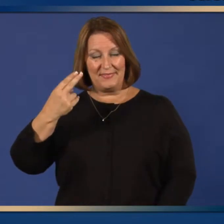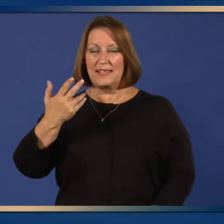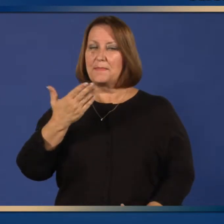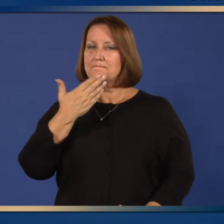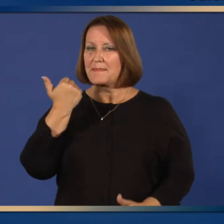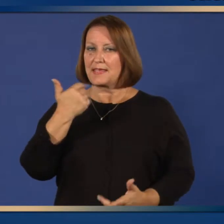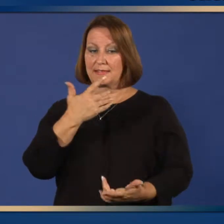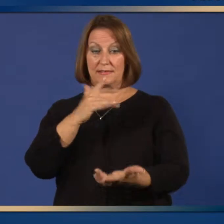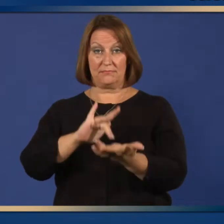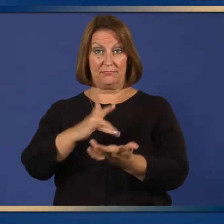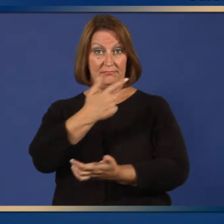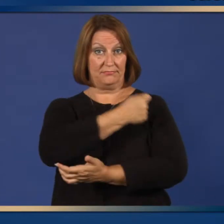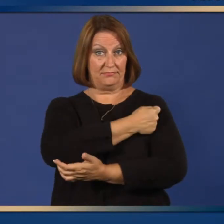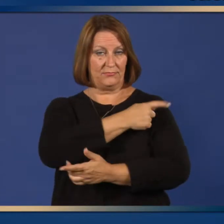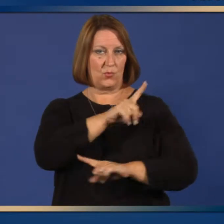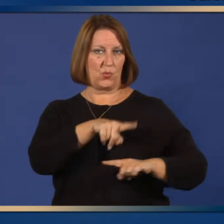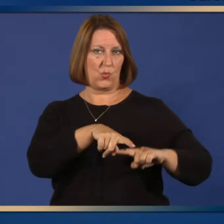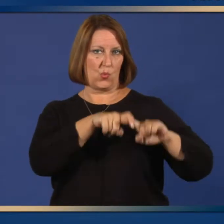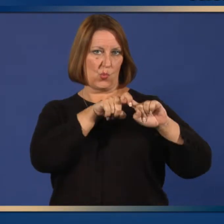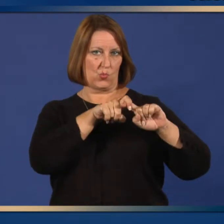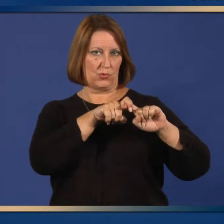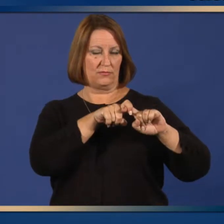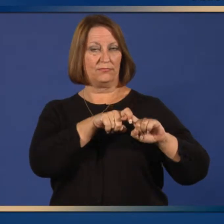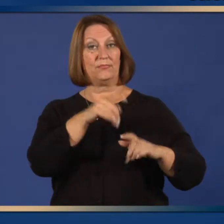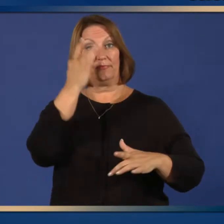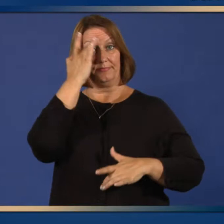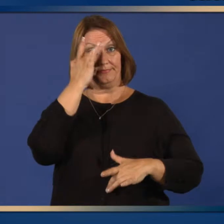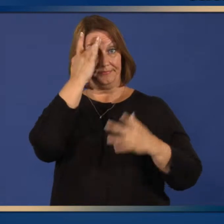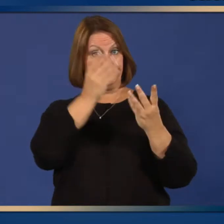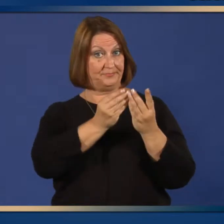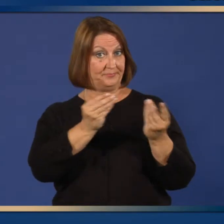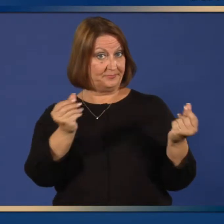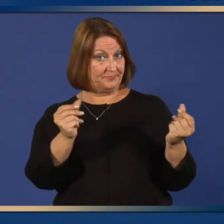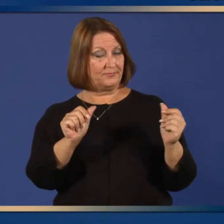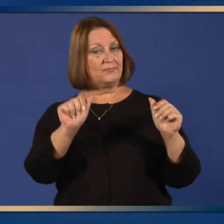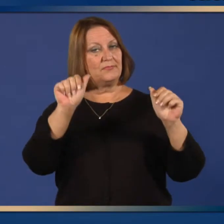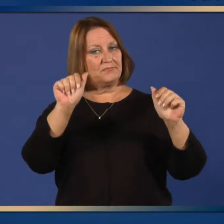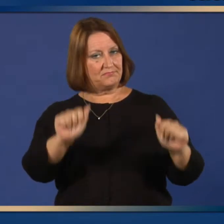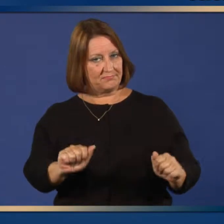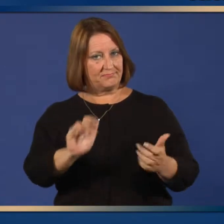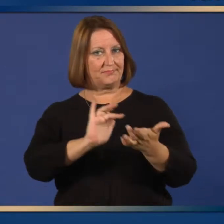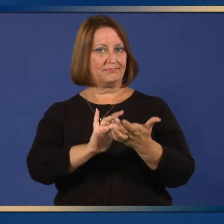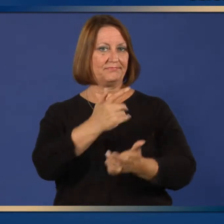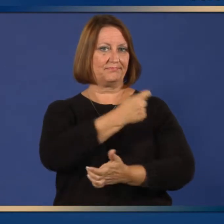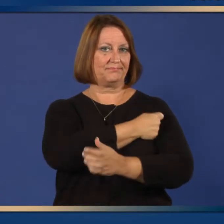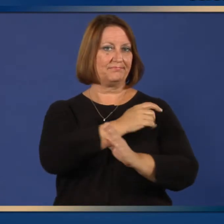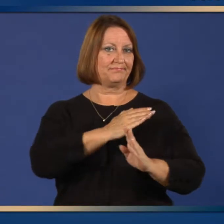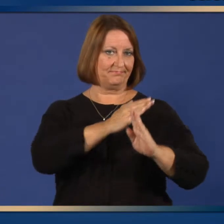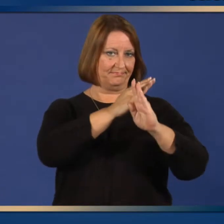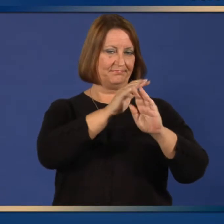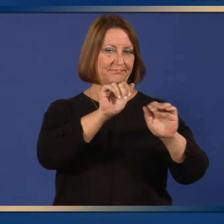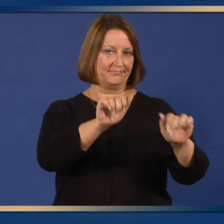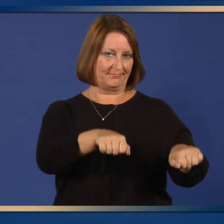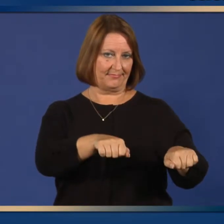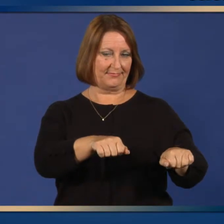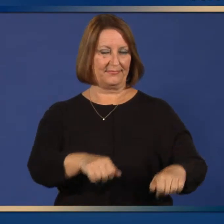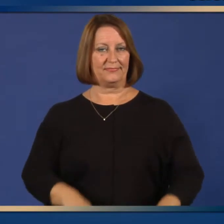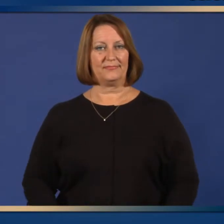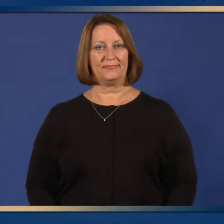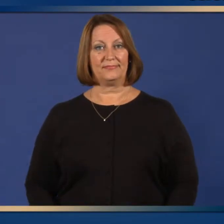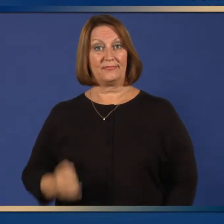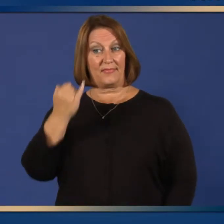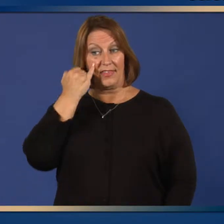Minor illnesses, with or without fever, do not contraindicate use of influenza